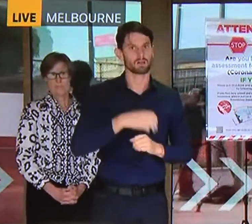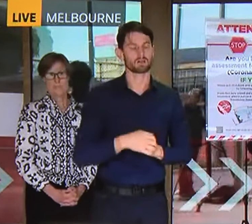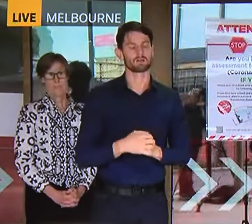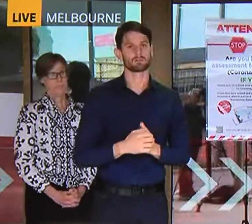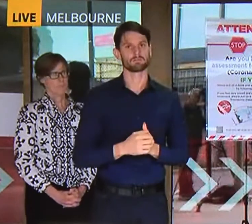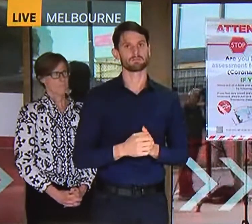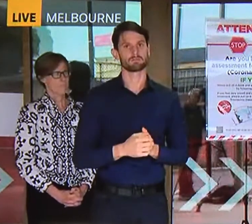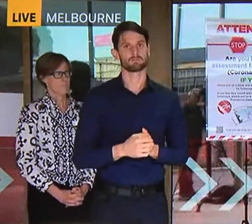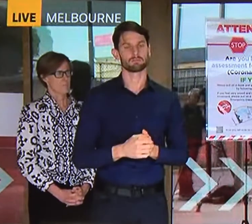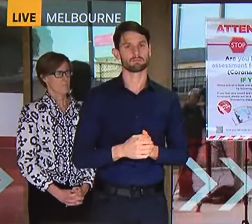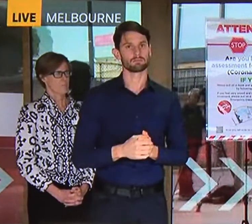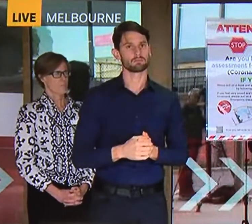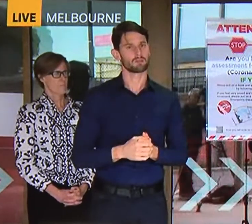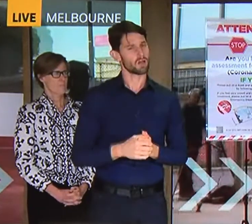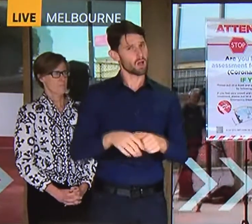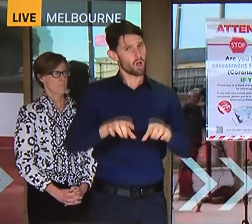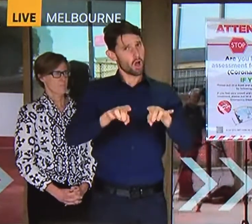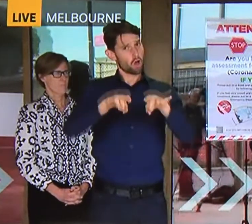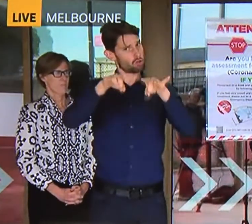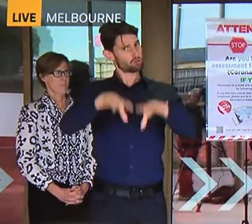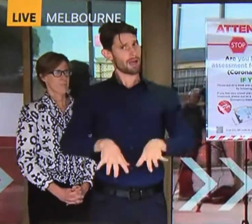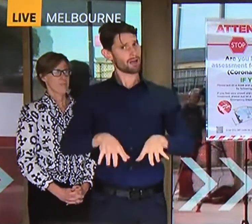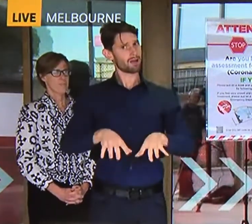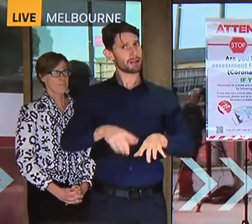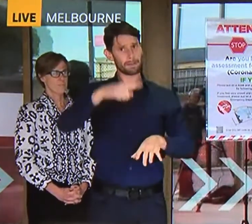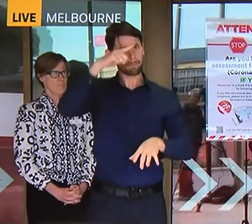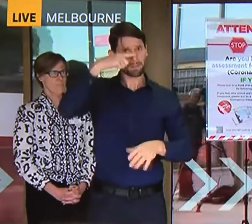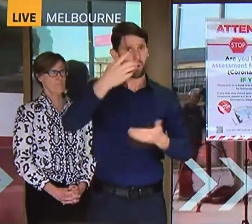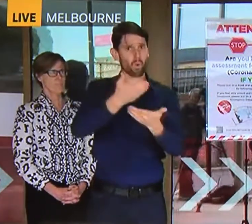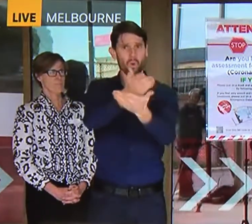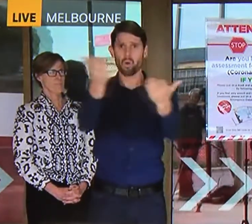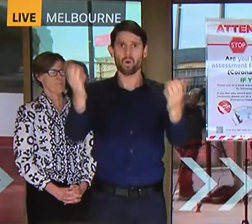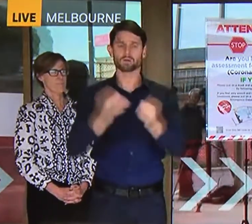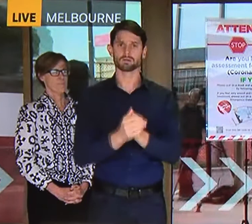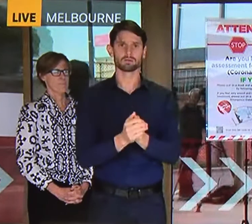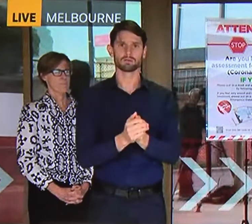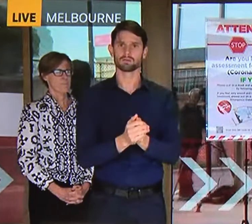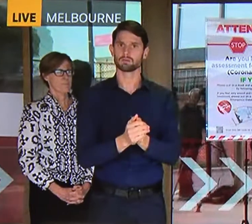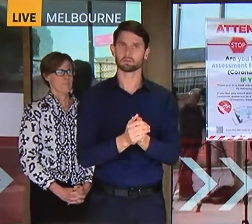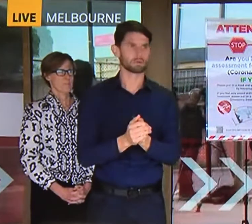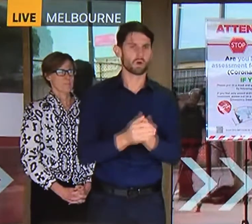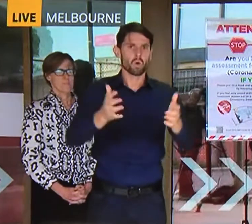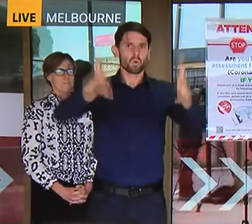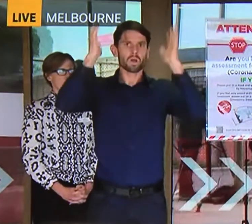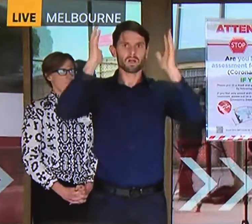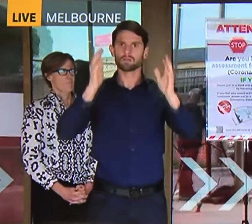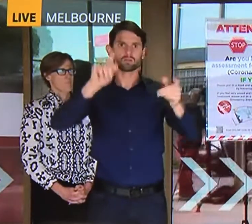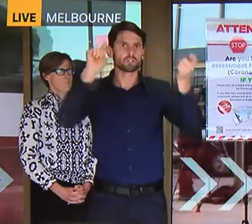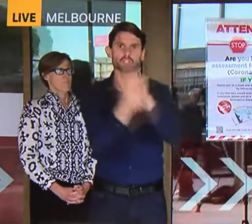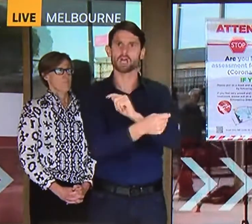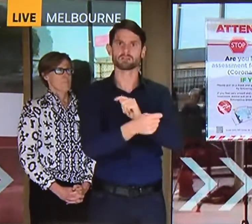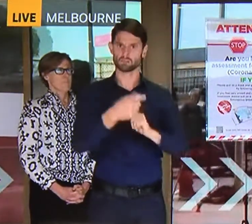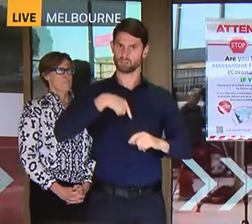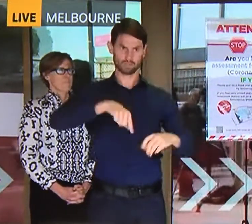magnificent. Australians as a whole have risen to this in terms of new business models, the practicing